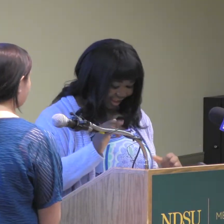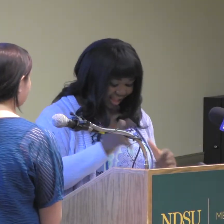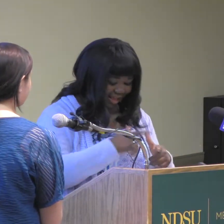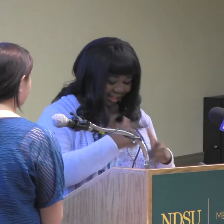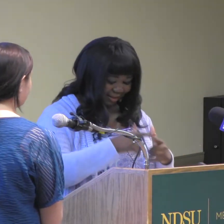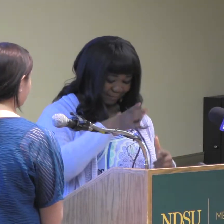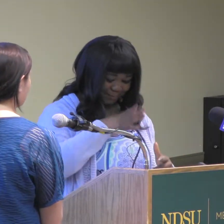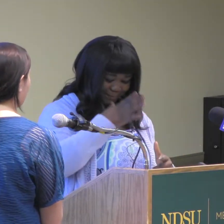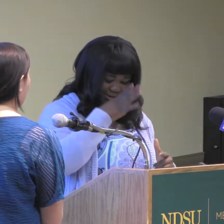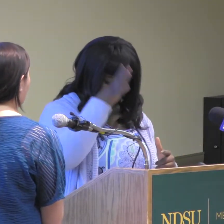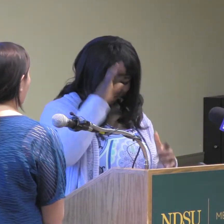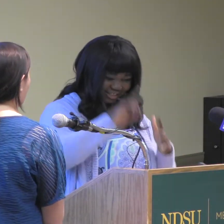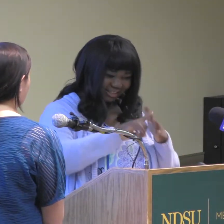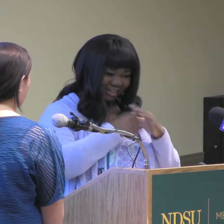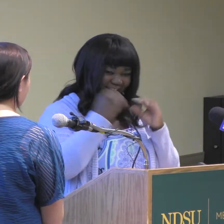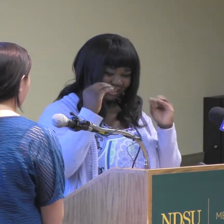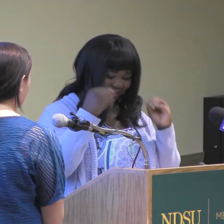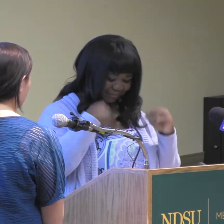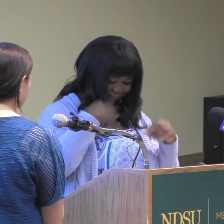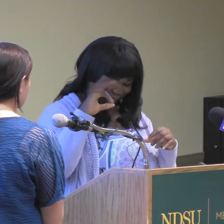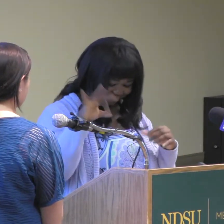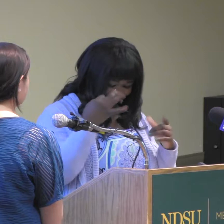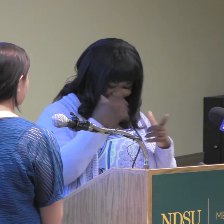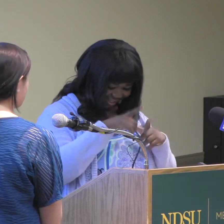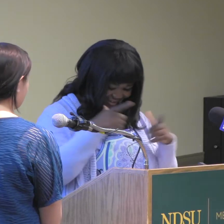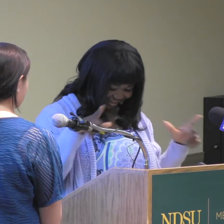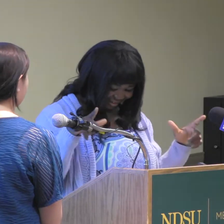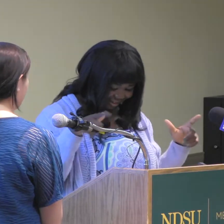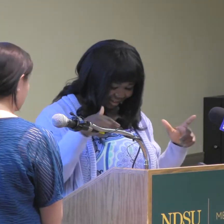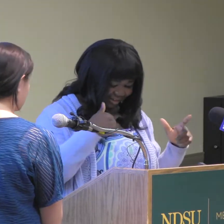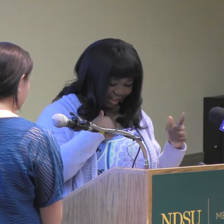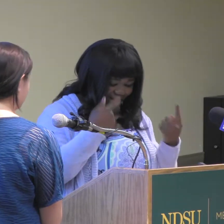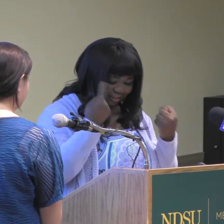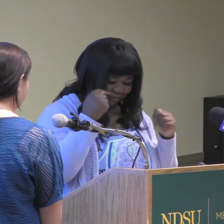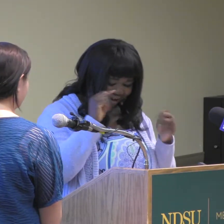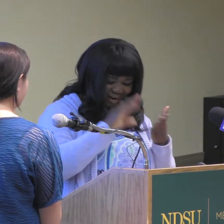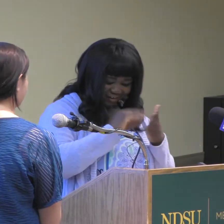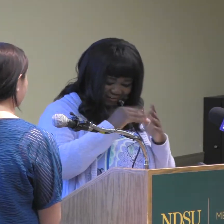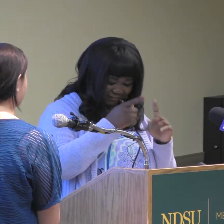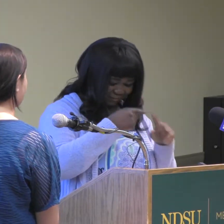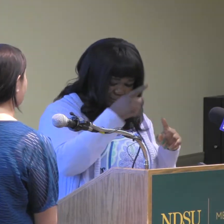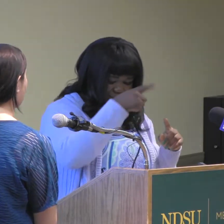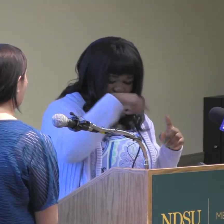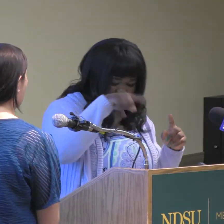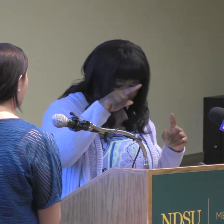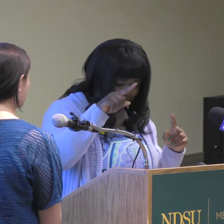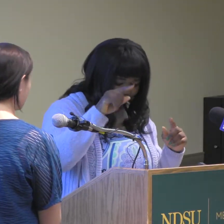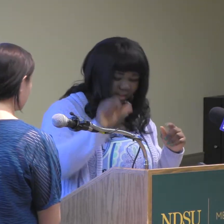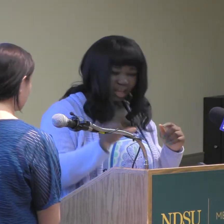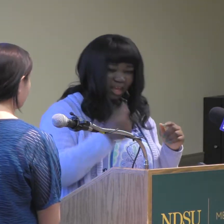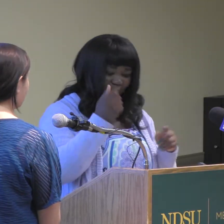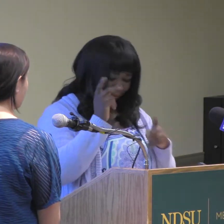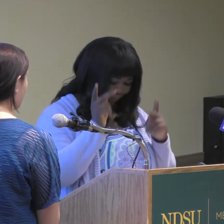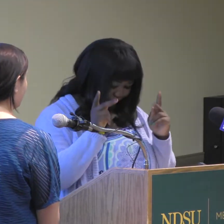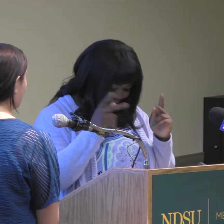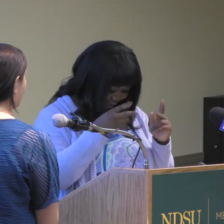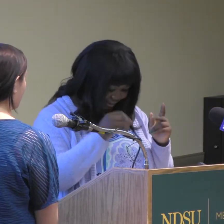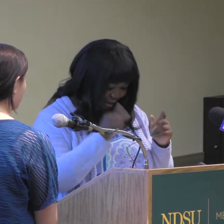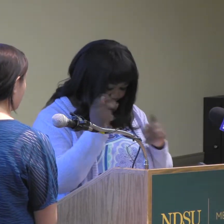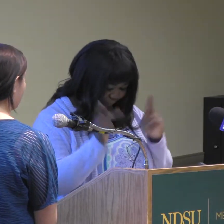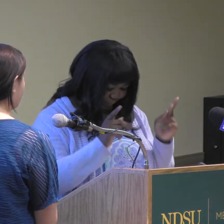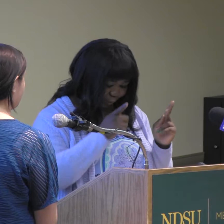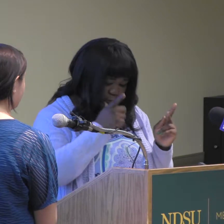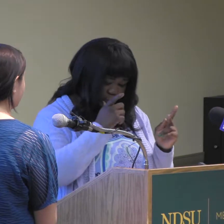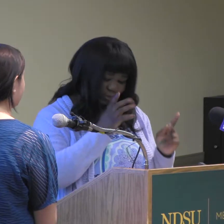shocked. And then my mom started to teach me French. I tried to learn from them and